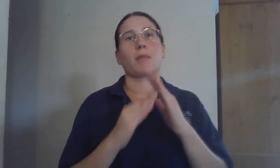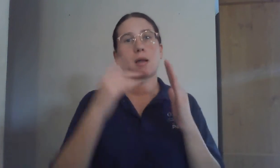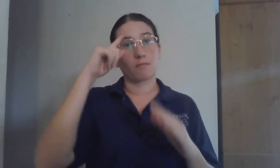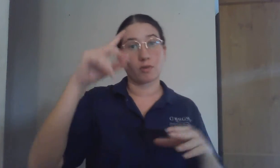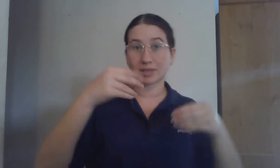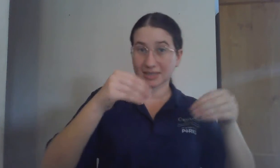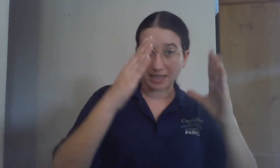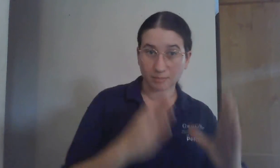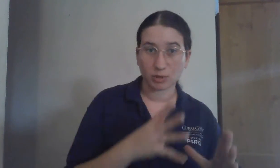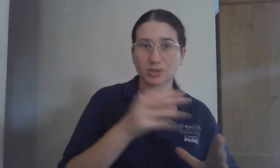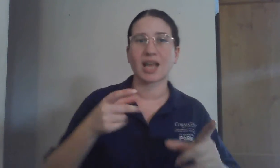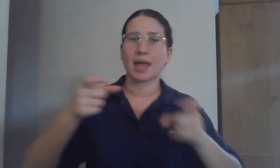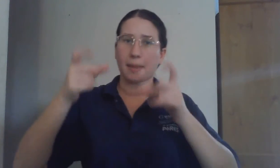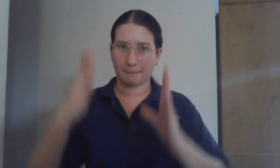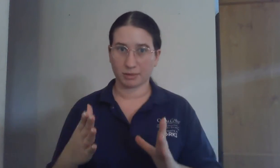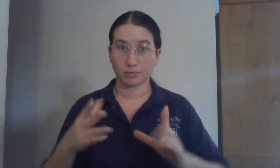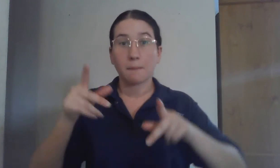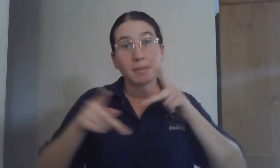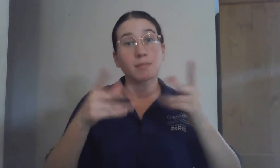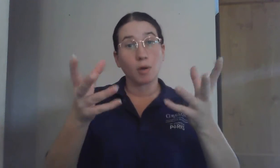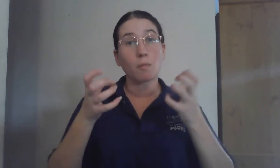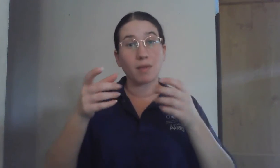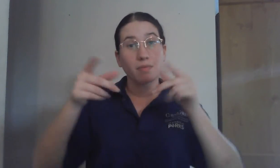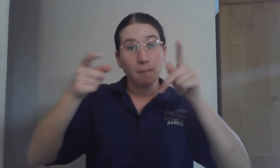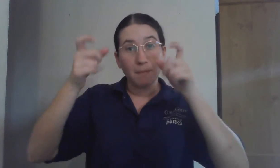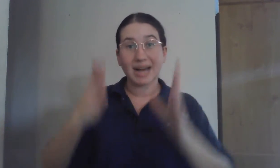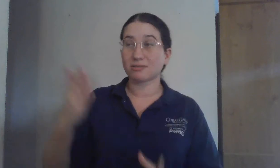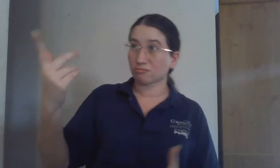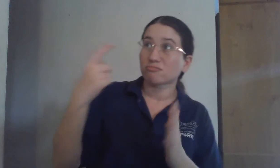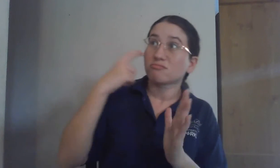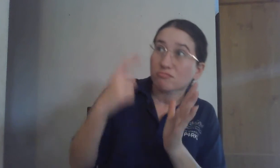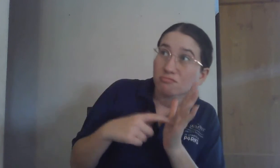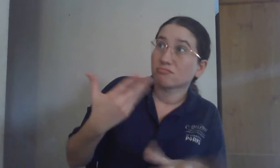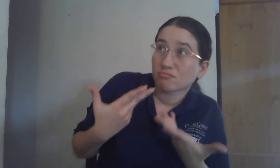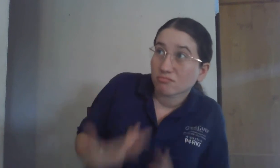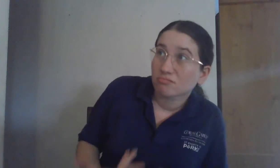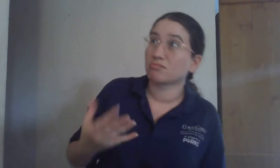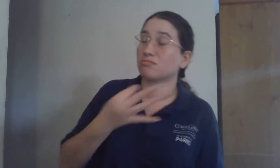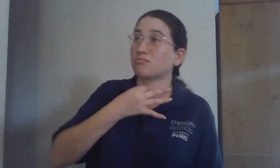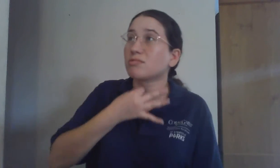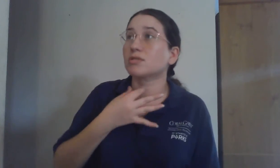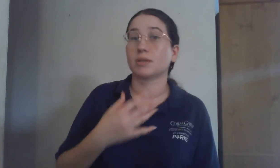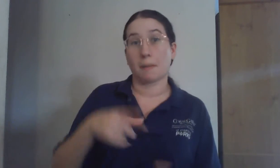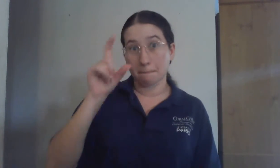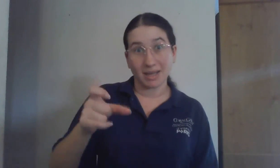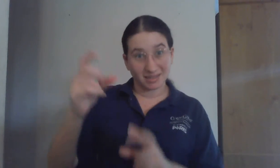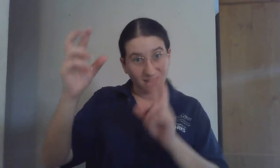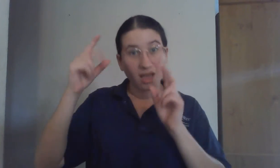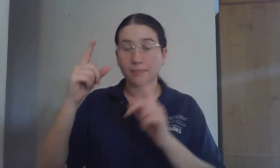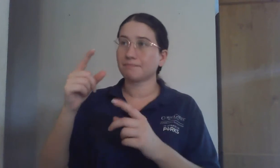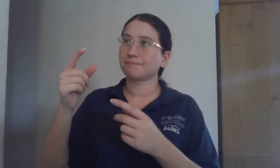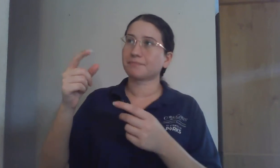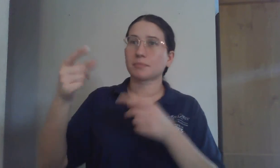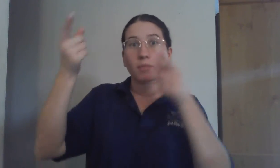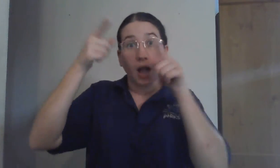want their managers to see them, to recognize them, to be attentive, curious. Doesn't mean that they have to agree on everything. It's just a matter of